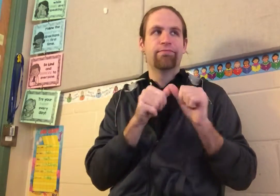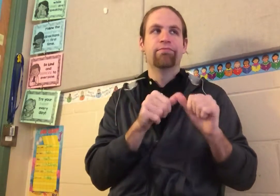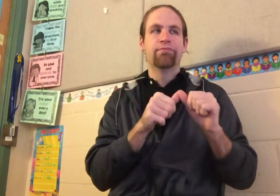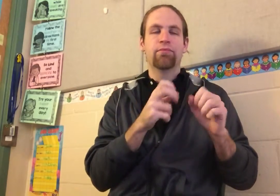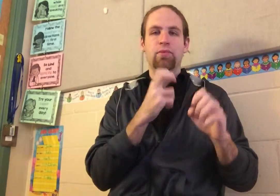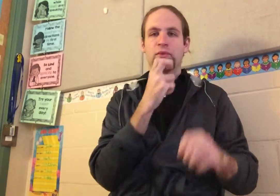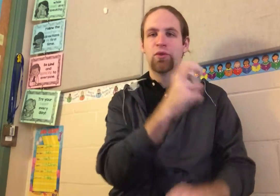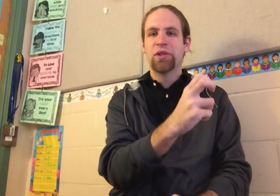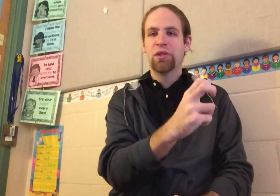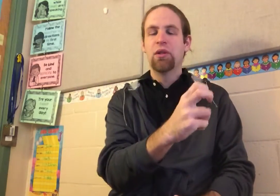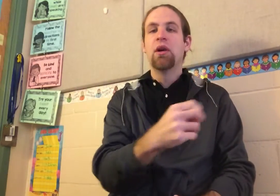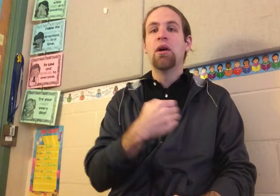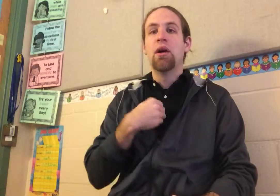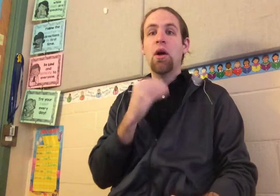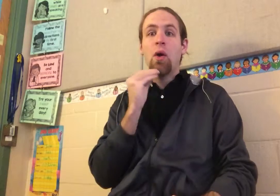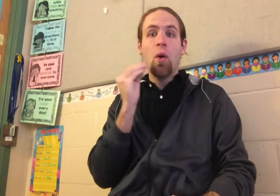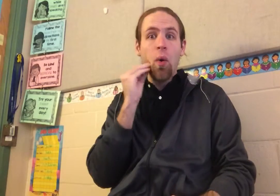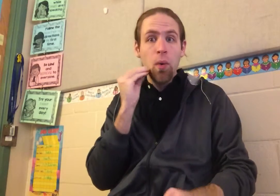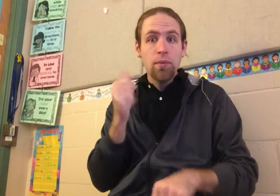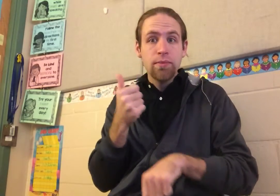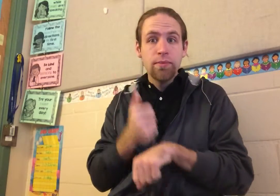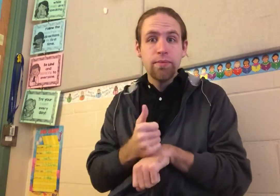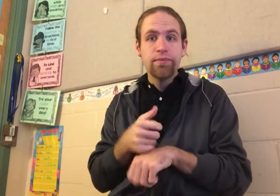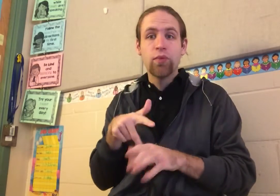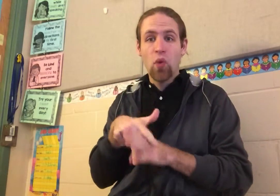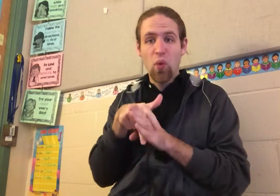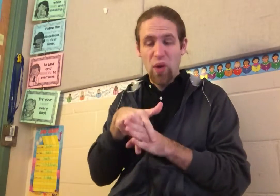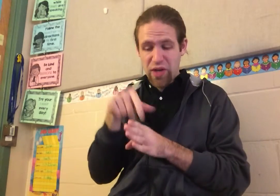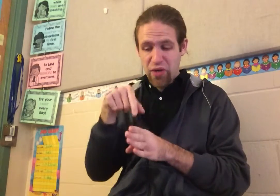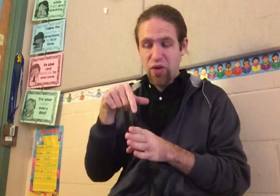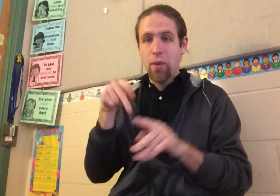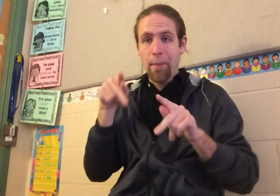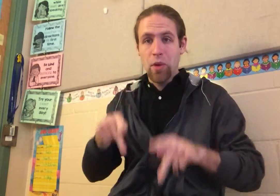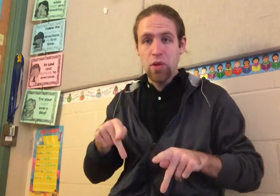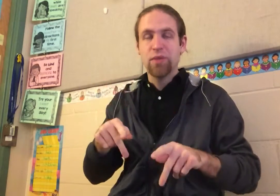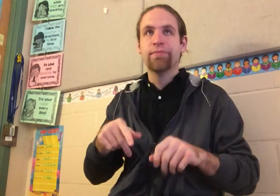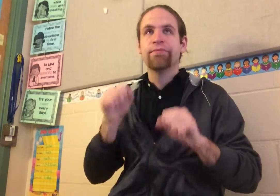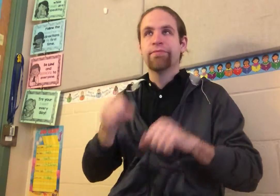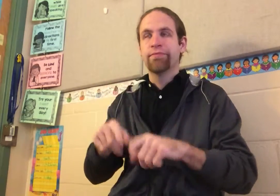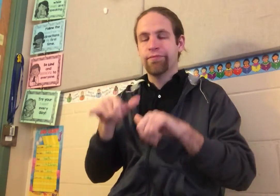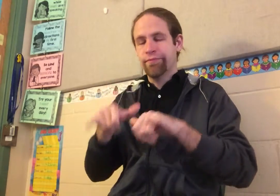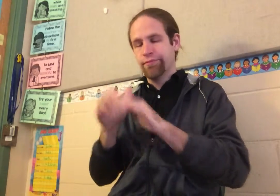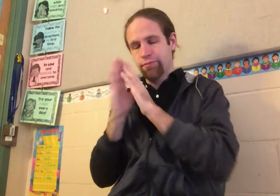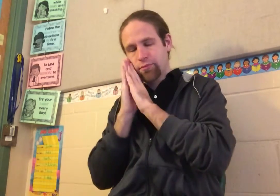had home stations where riders could stay and rest while another rider carried the mail to the next station.